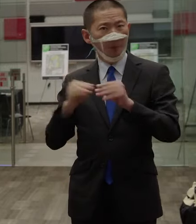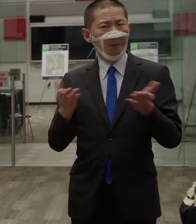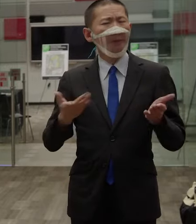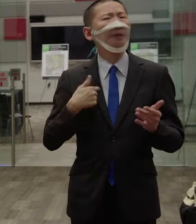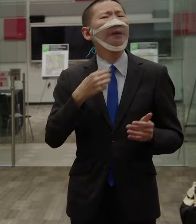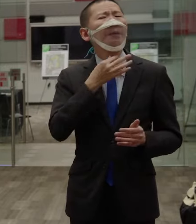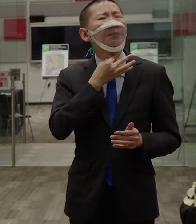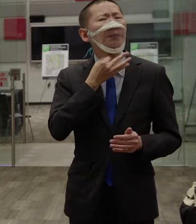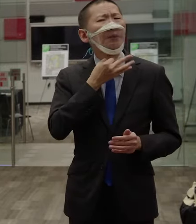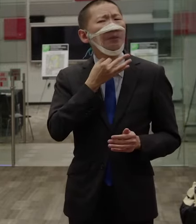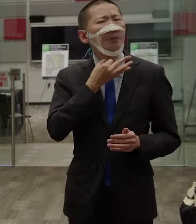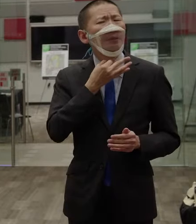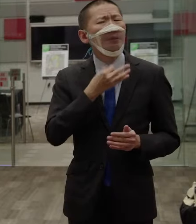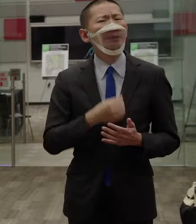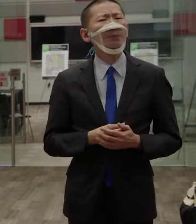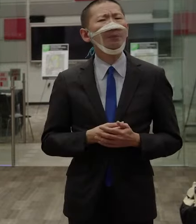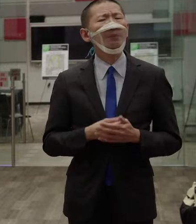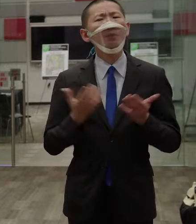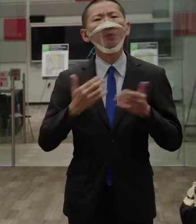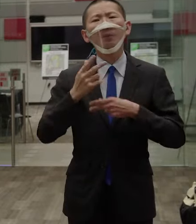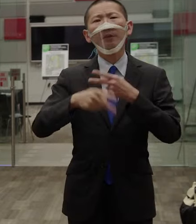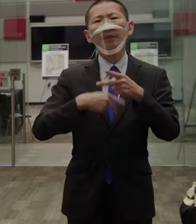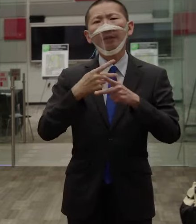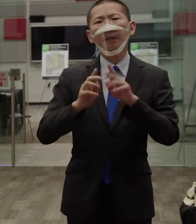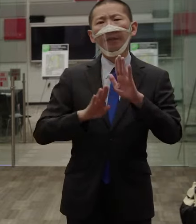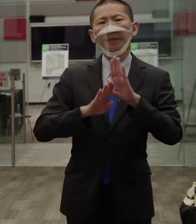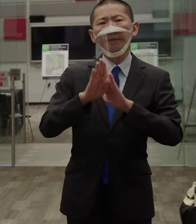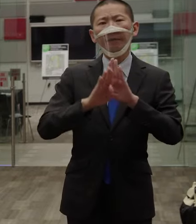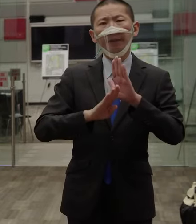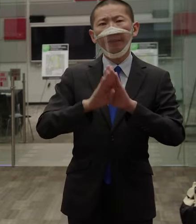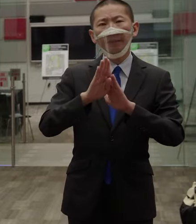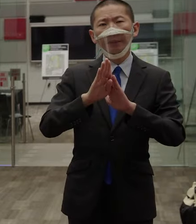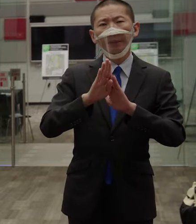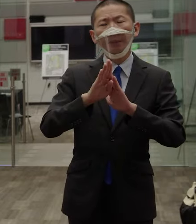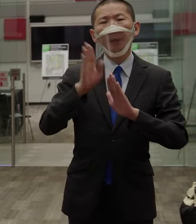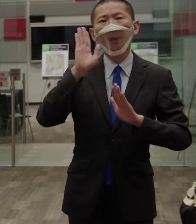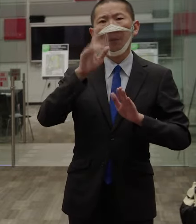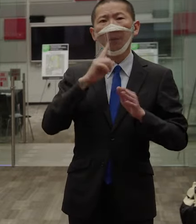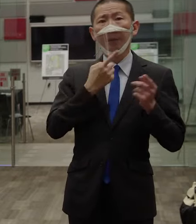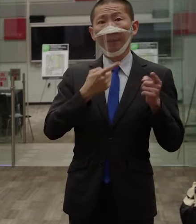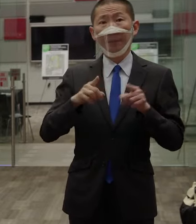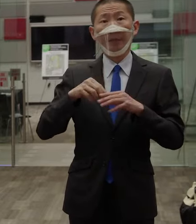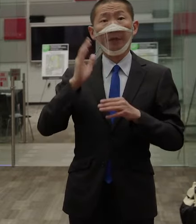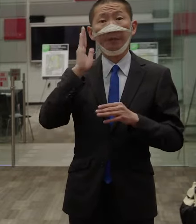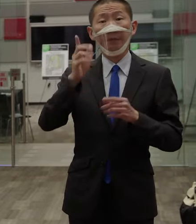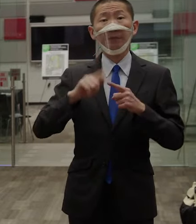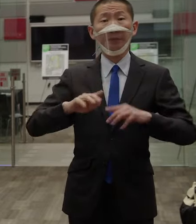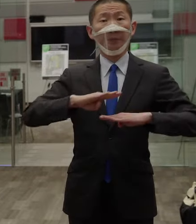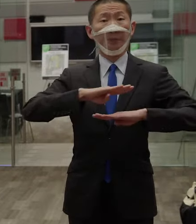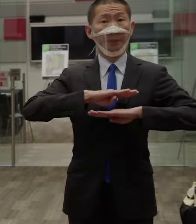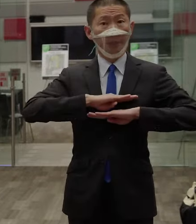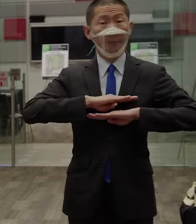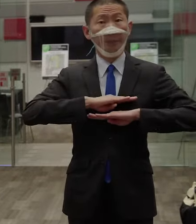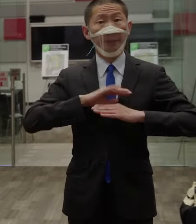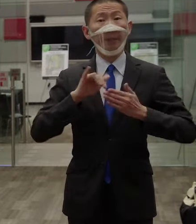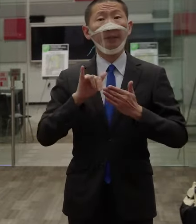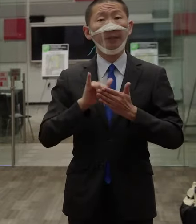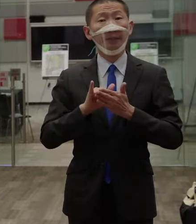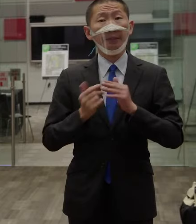curious what sort of developments are going to be made in the future to kind of accommodate